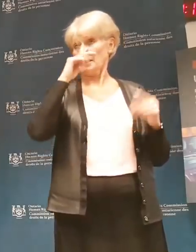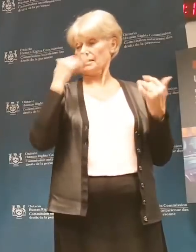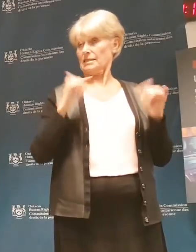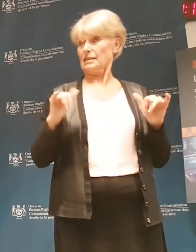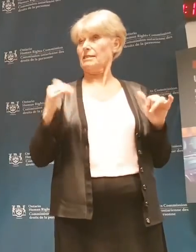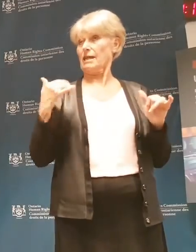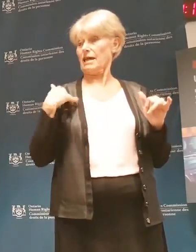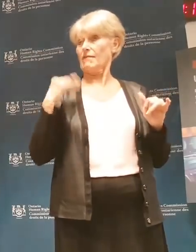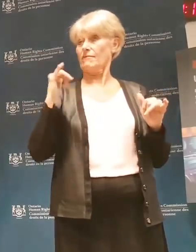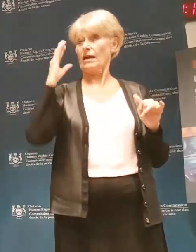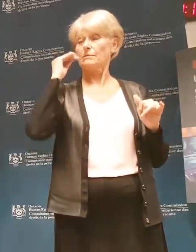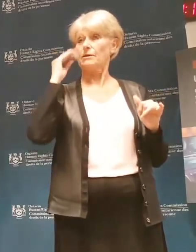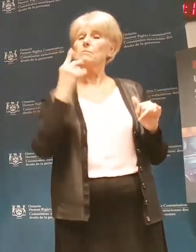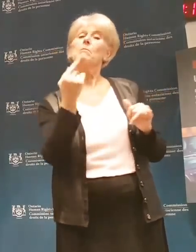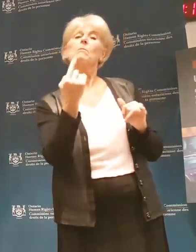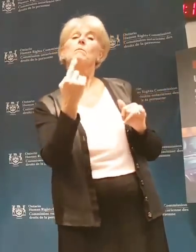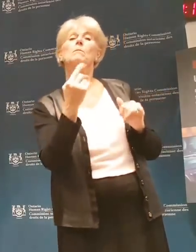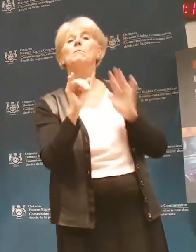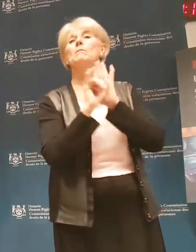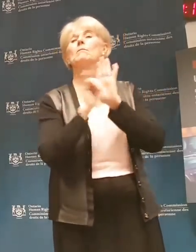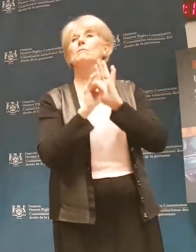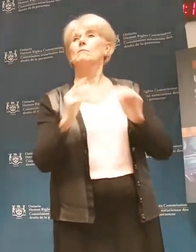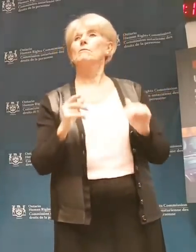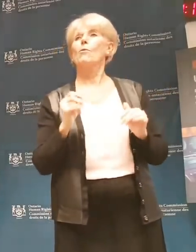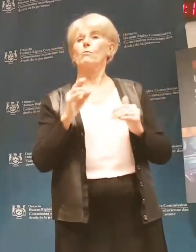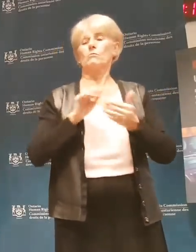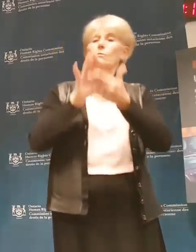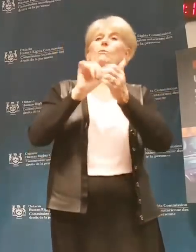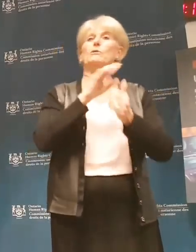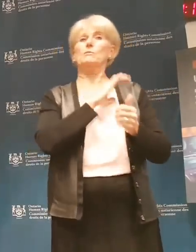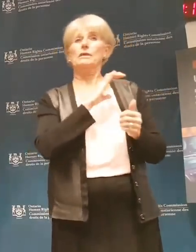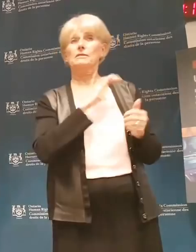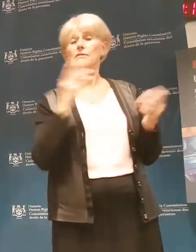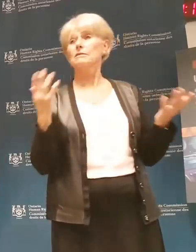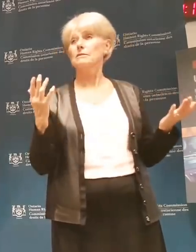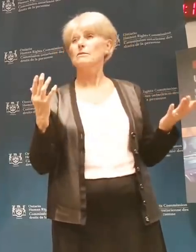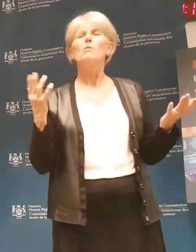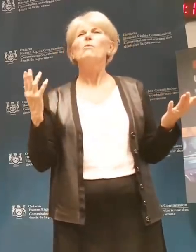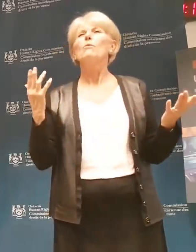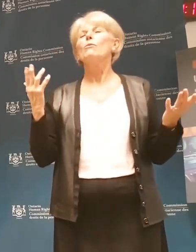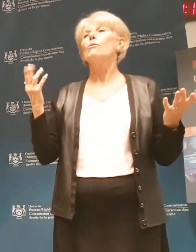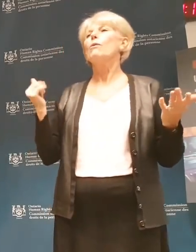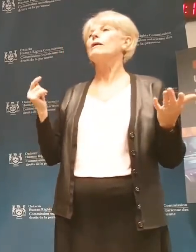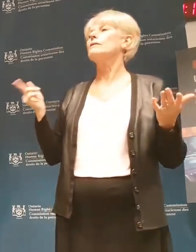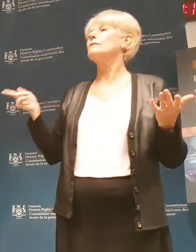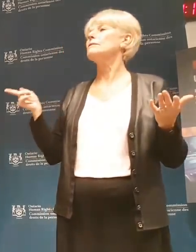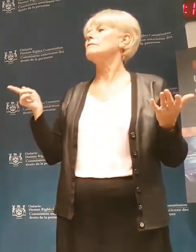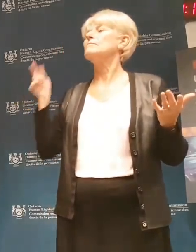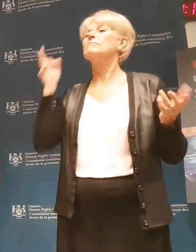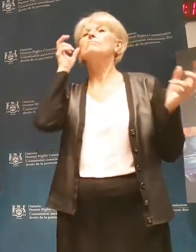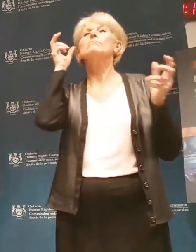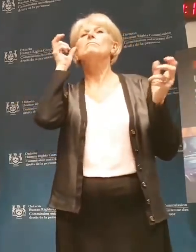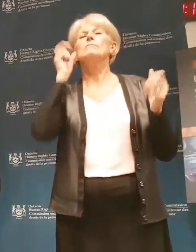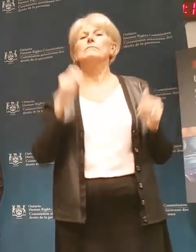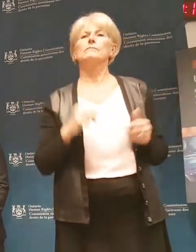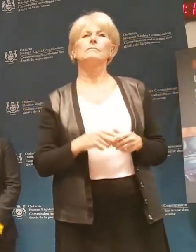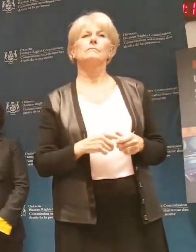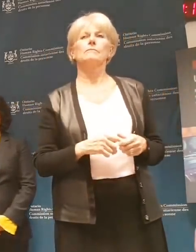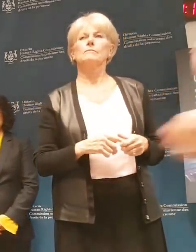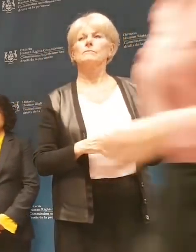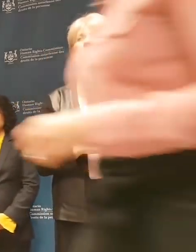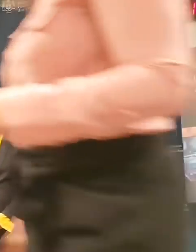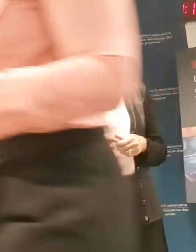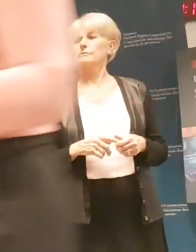experiences with carding? Are they still having those sorts of run-ins with police? And if so, like, what are you hearing from kids in that community? Yeah, I